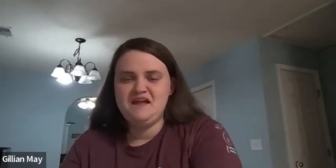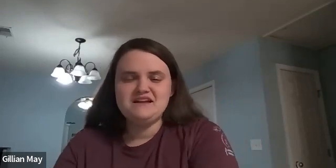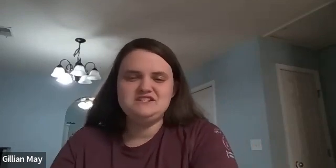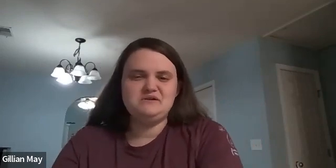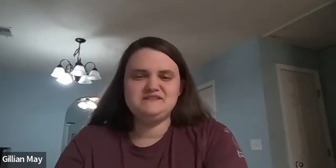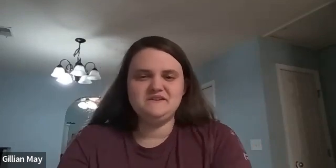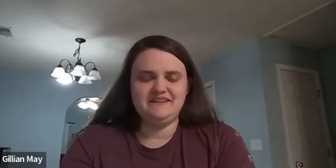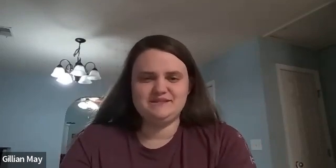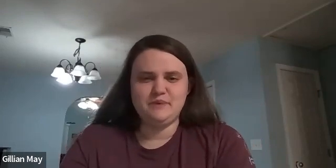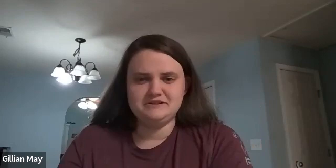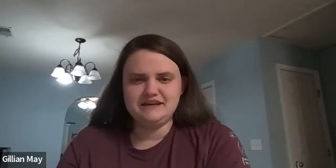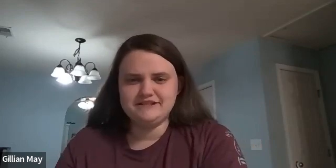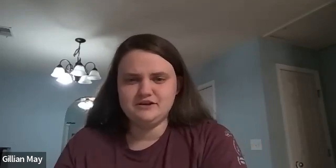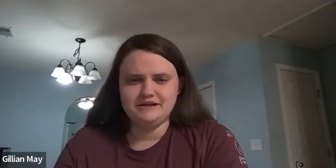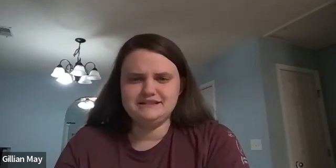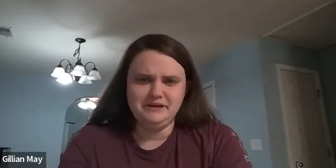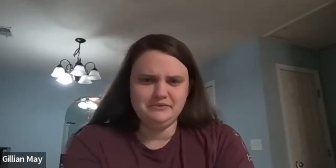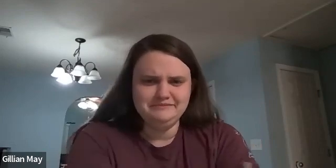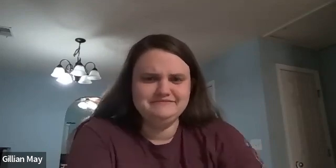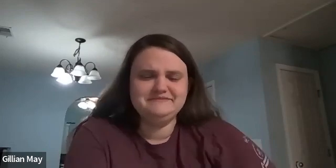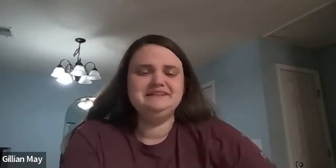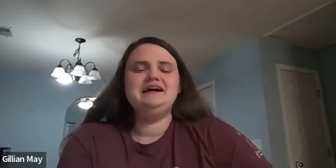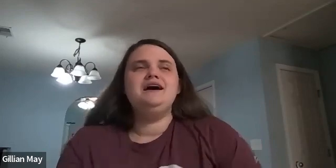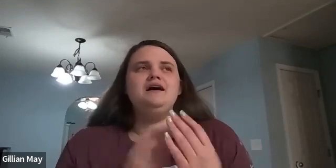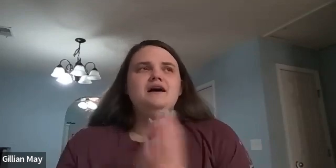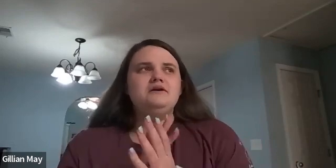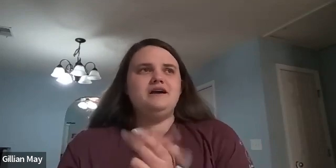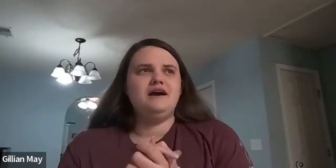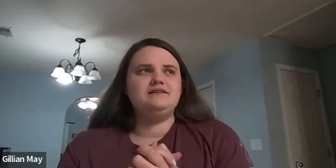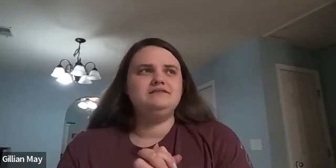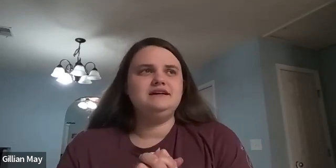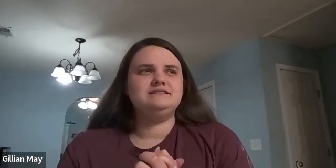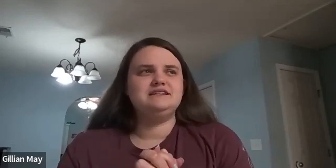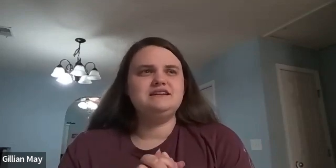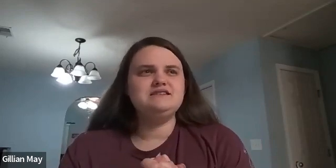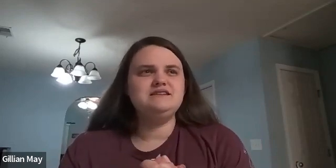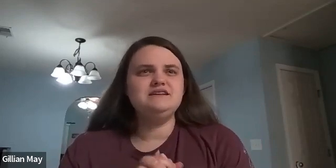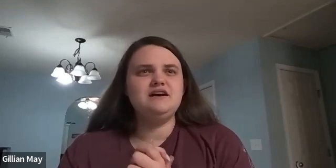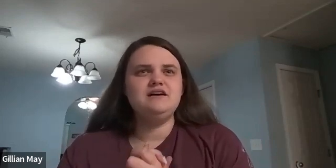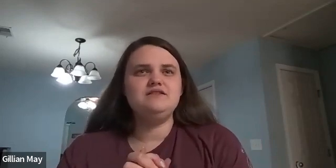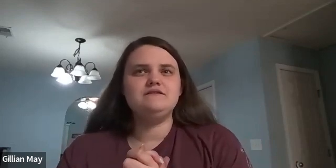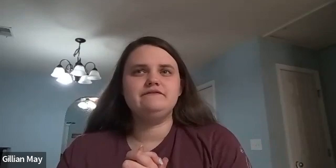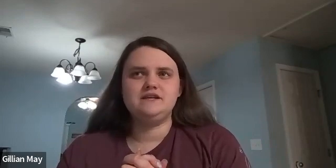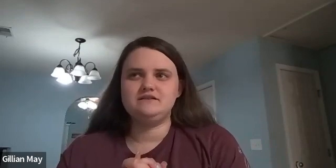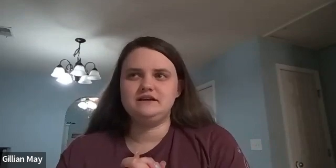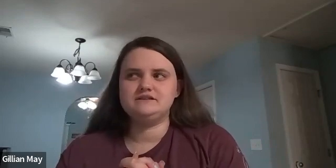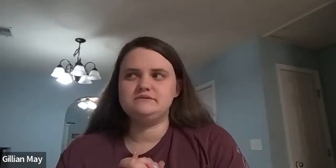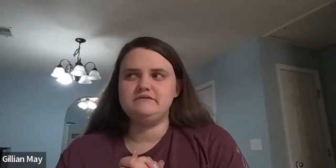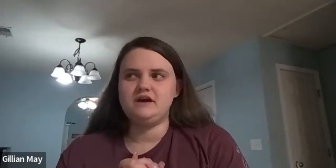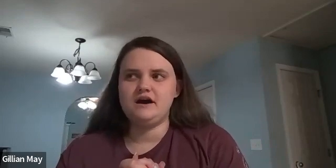I just always feel like that's better safe than sorry to tell people. Okay, let's see. Any other feelings we've